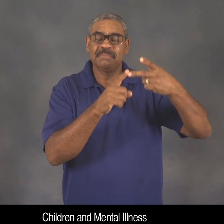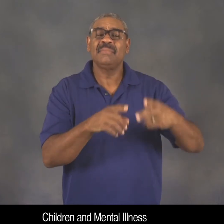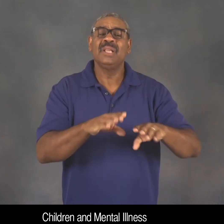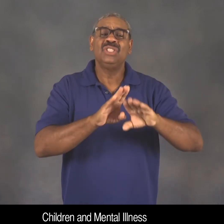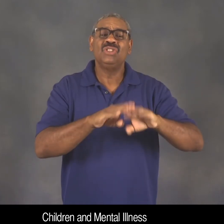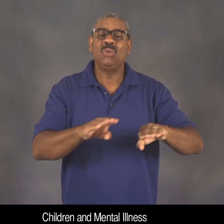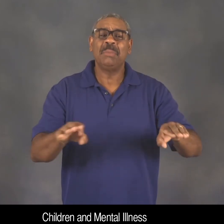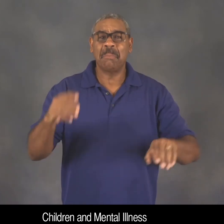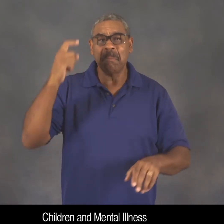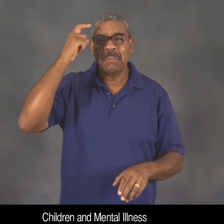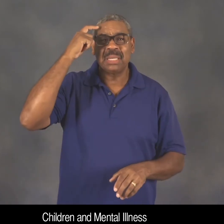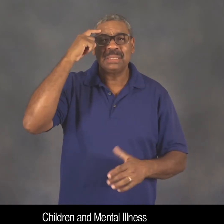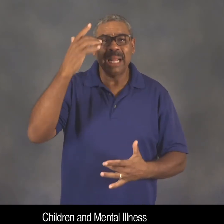Children and mental illness.